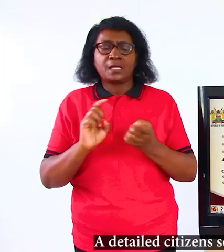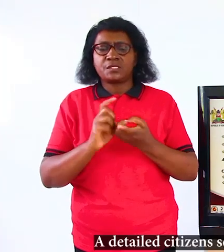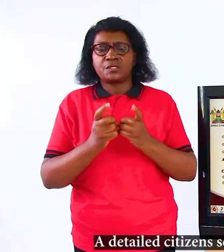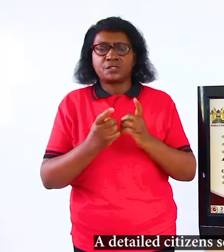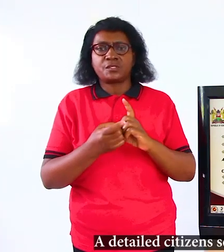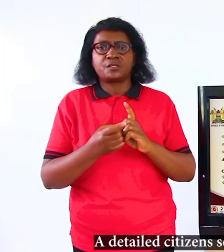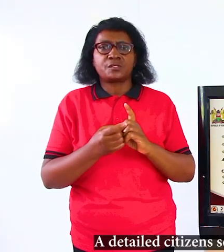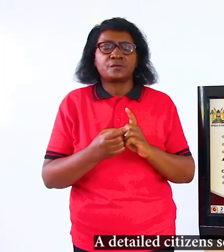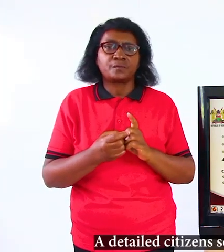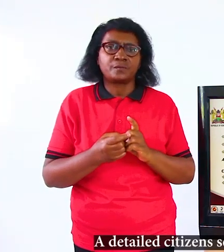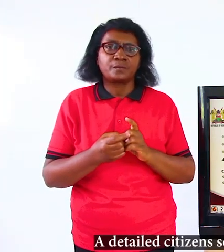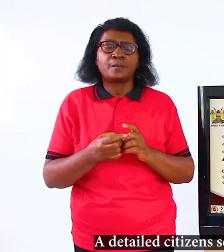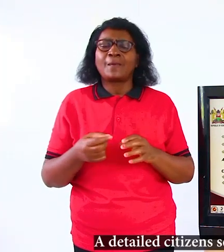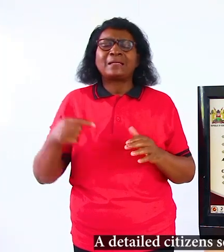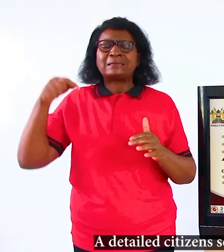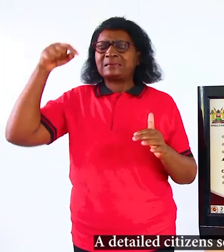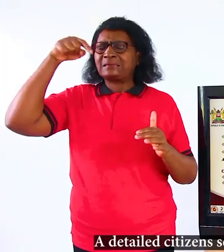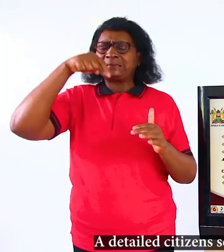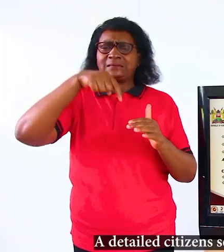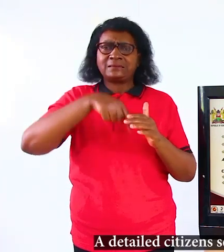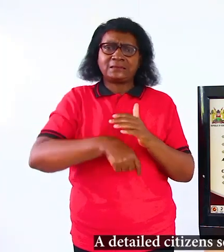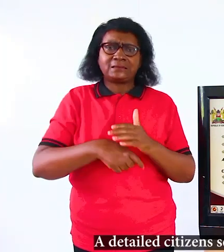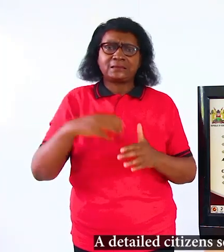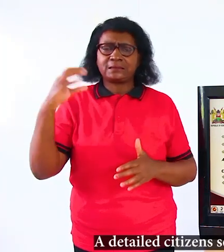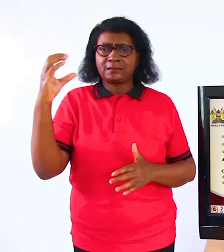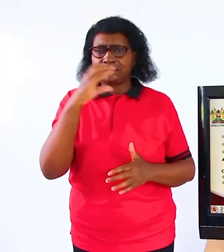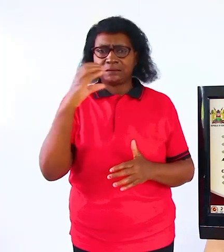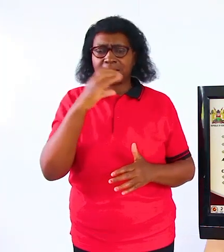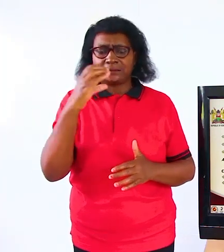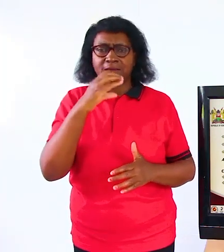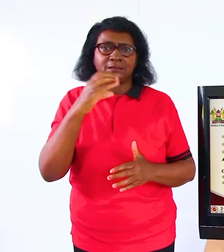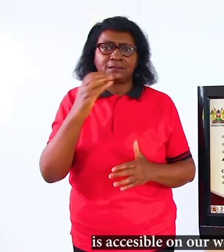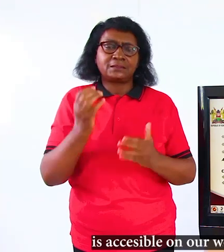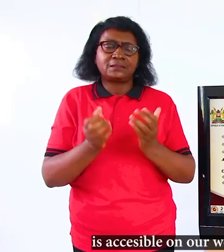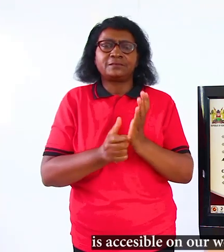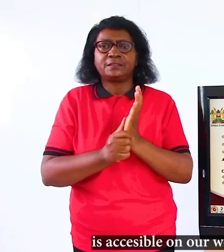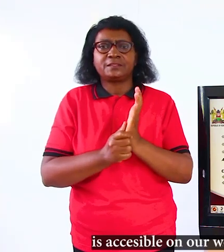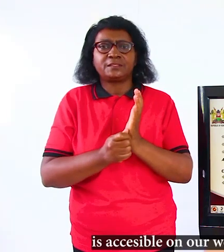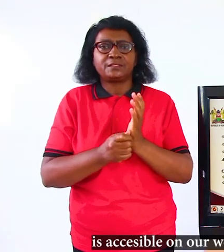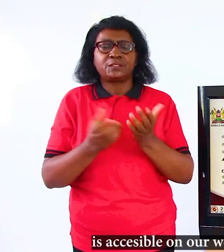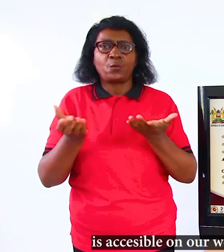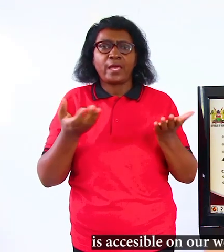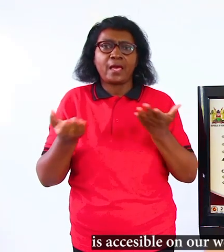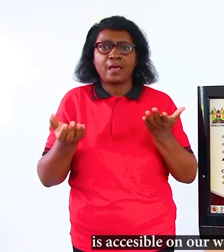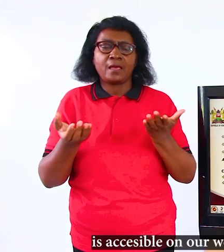A detailed citizen service delivery charter is accessible on our